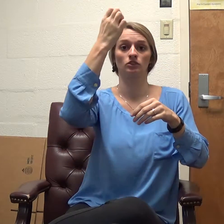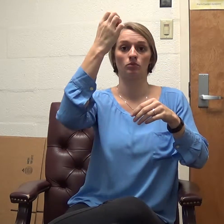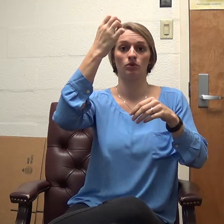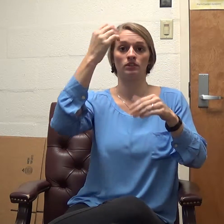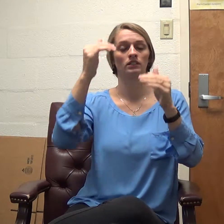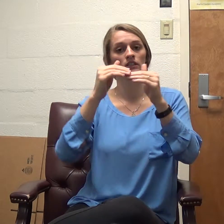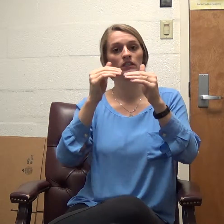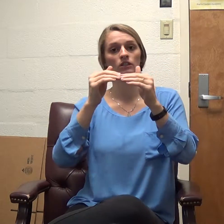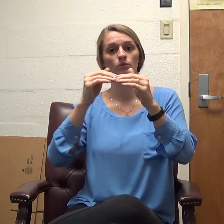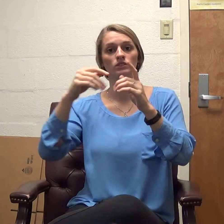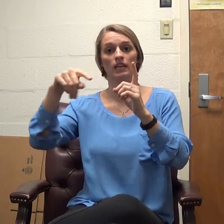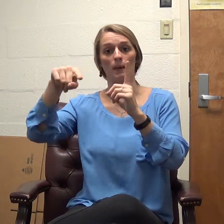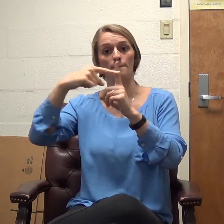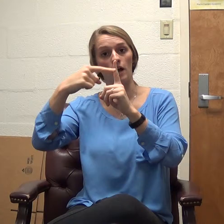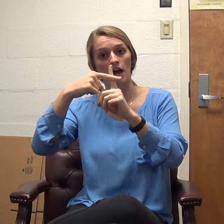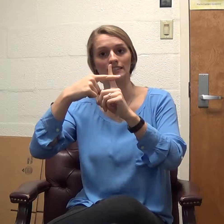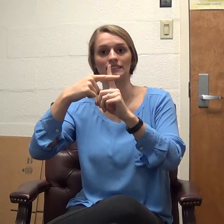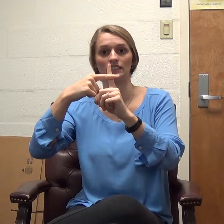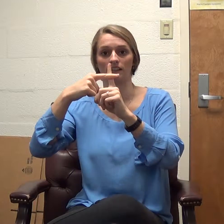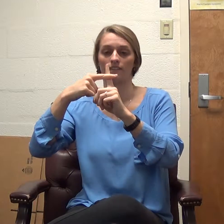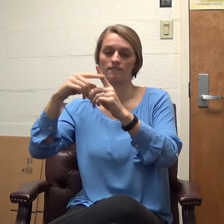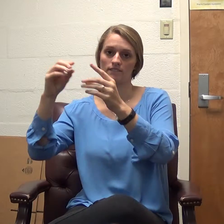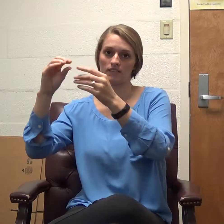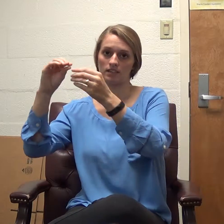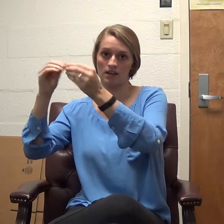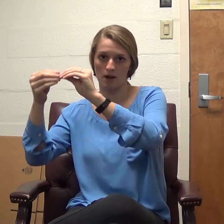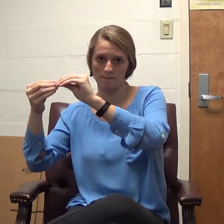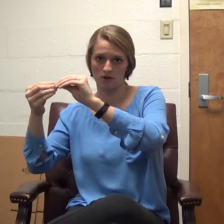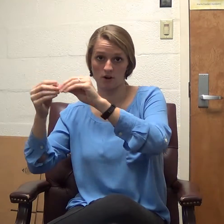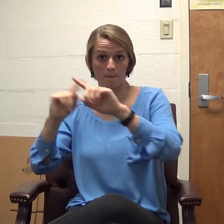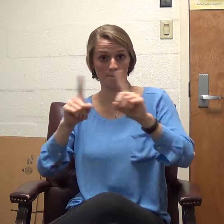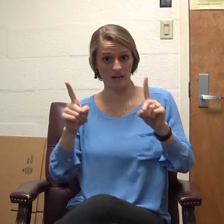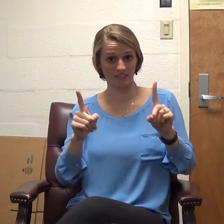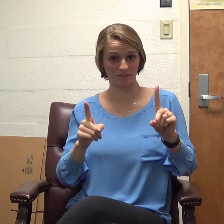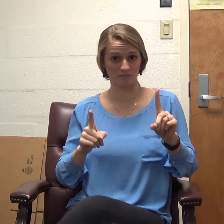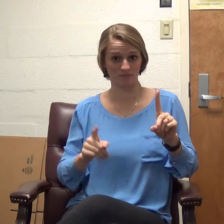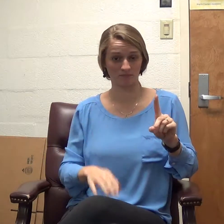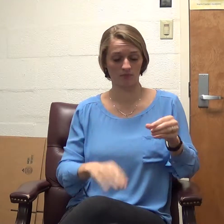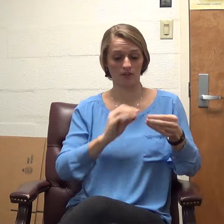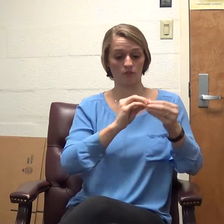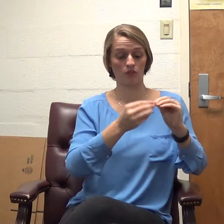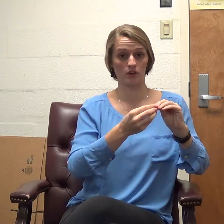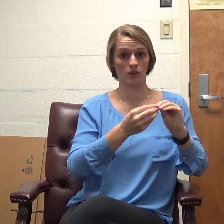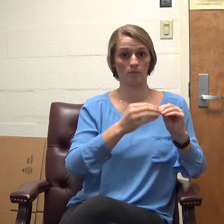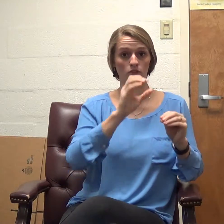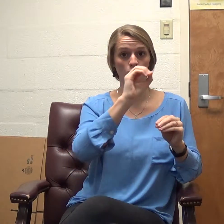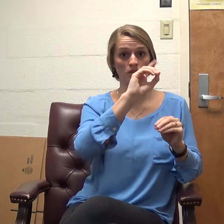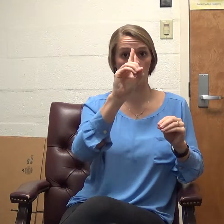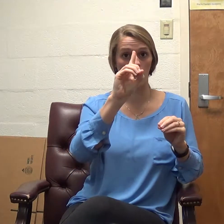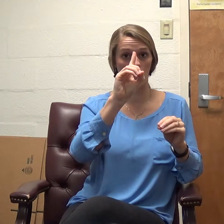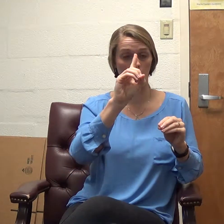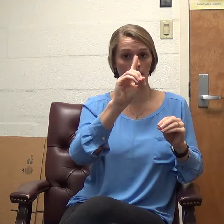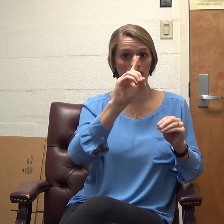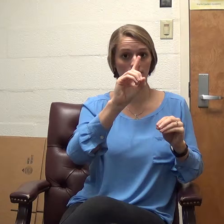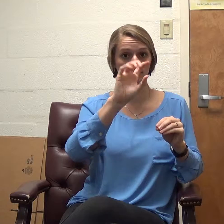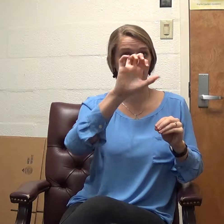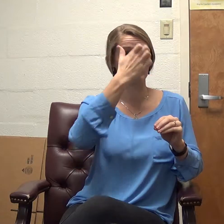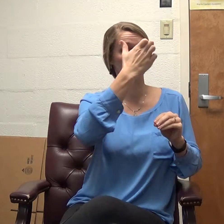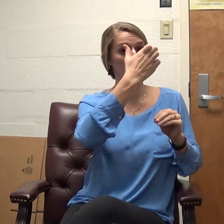16. And when I took a negative number to an odd power, so 3, I got a negative number. And that makes sense because